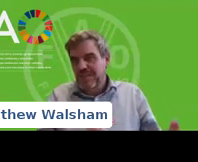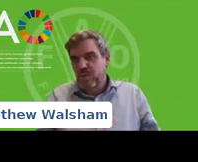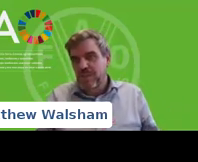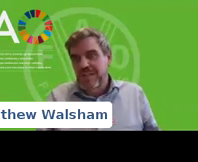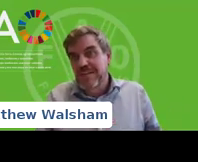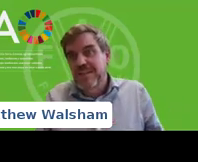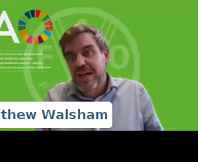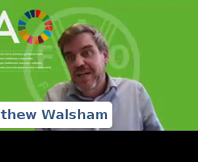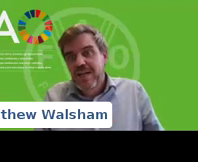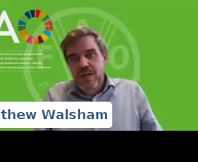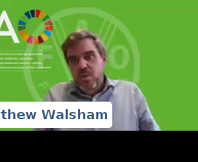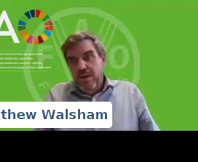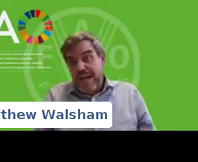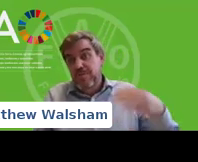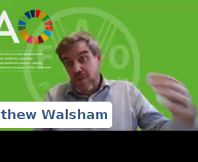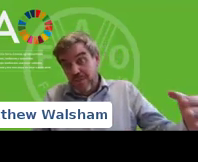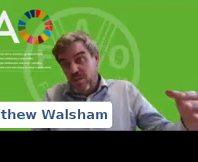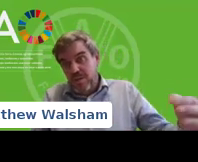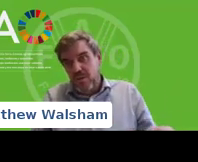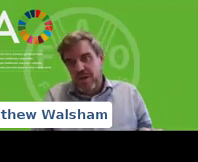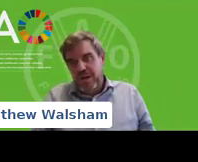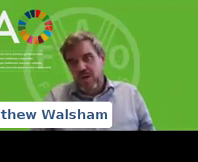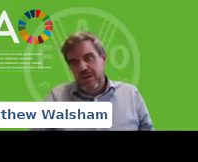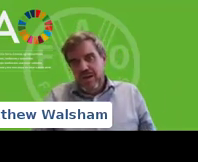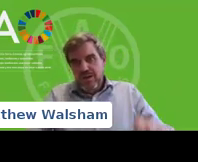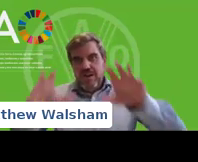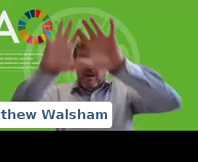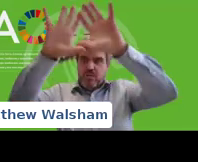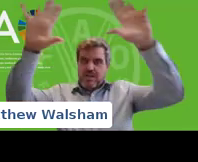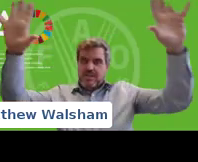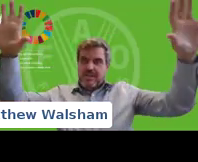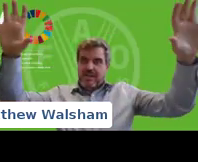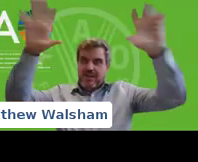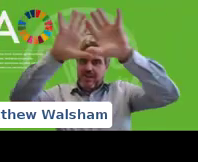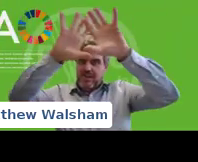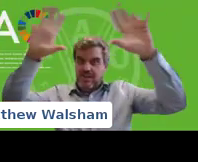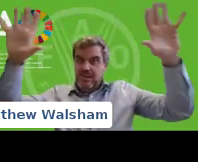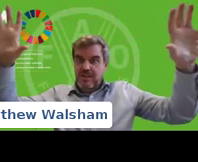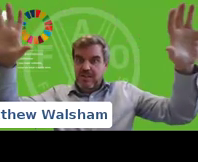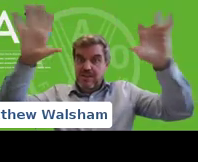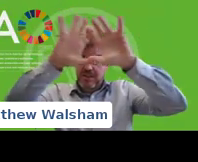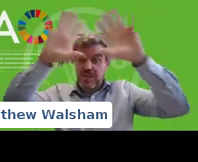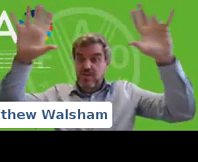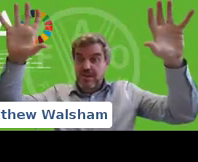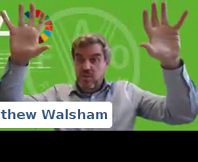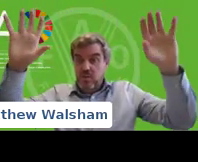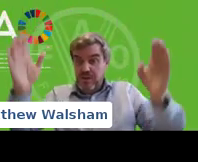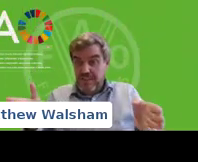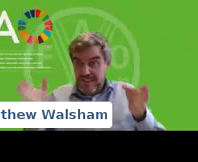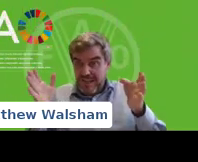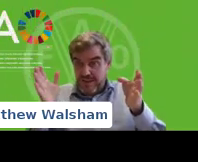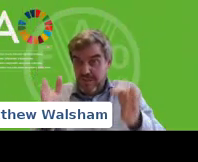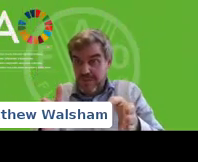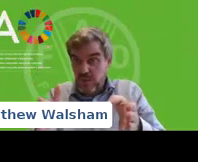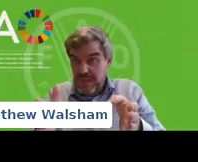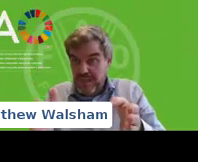the second piece that will be presented today, what came from this, where we thought, okay, well, as well as thinking about this at a general level,